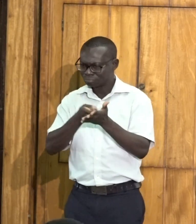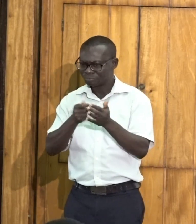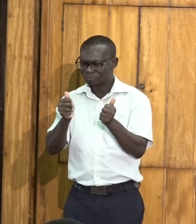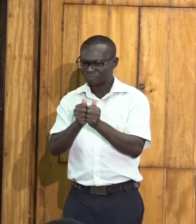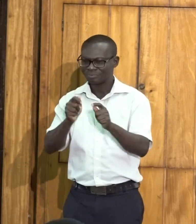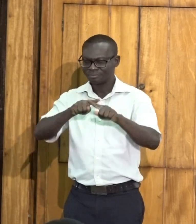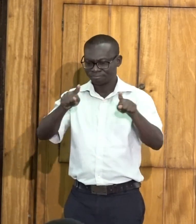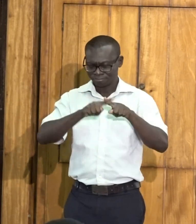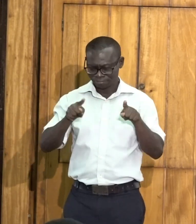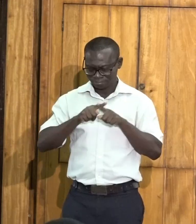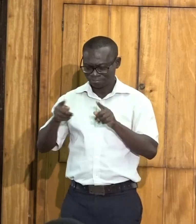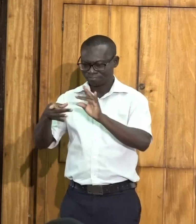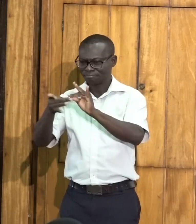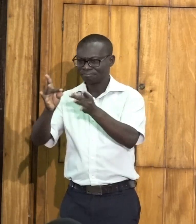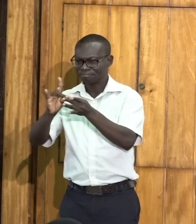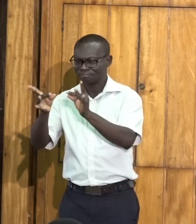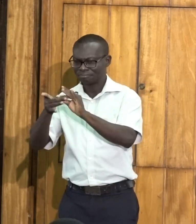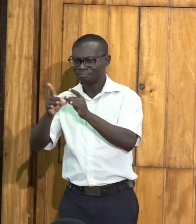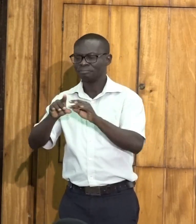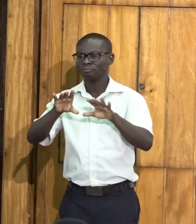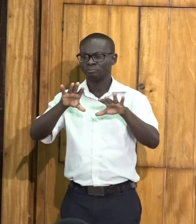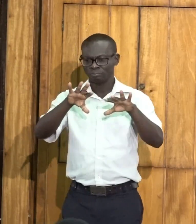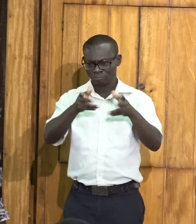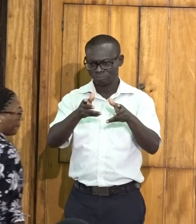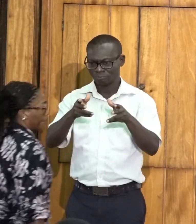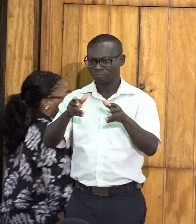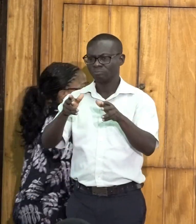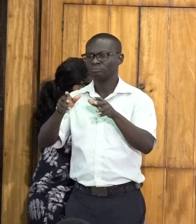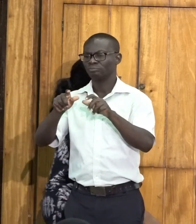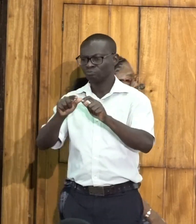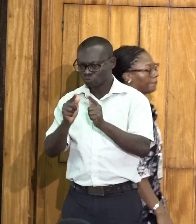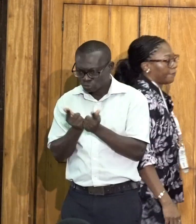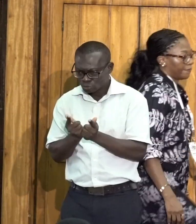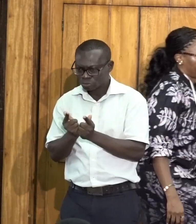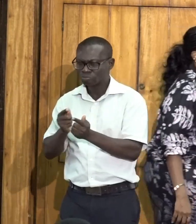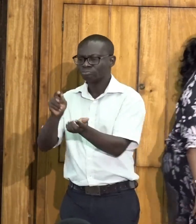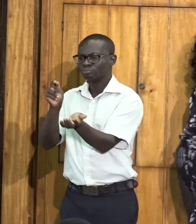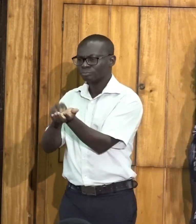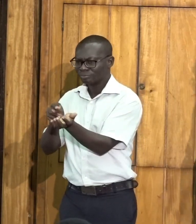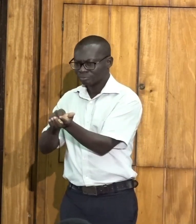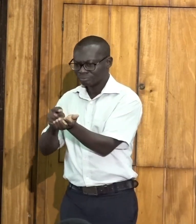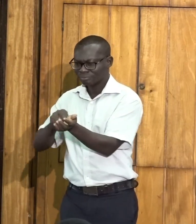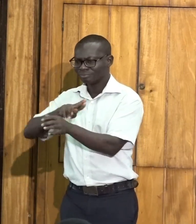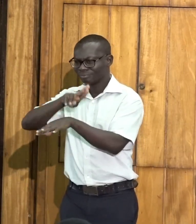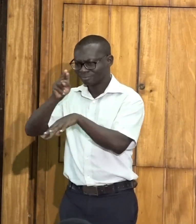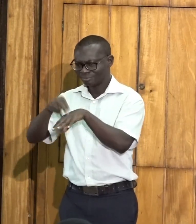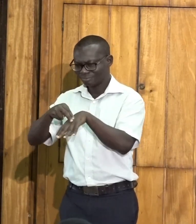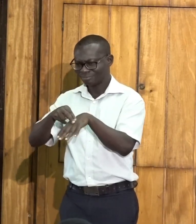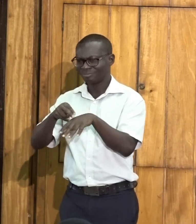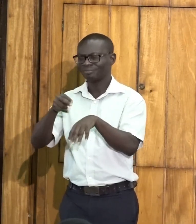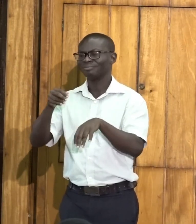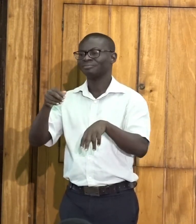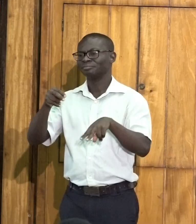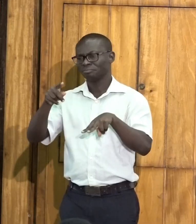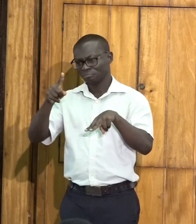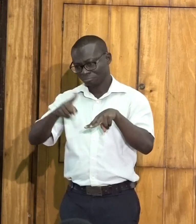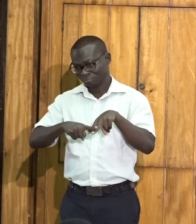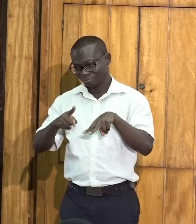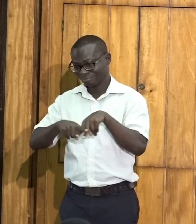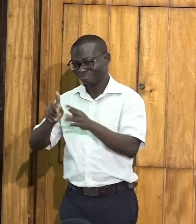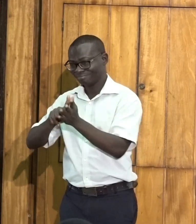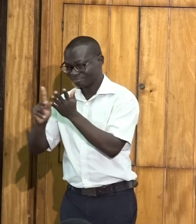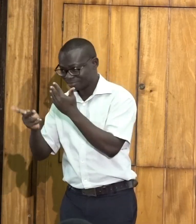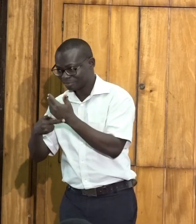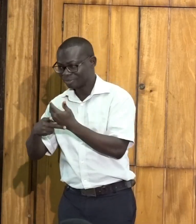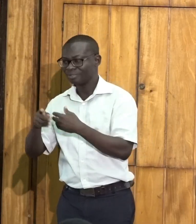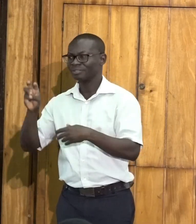stakeholders, the community groups, clinicians, nurses, the National HIV Program, and the Ministry of Health. And